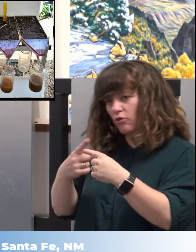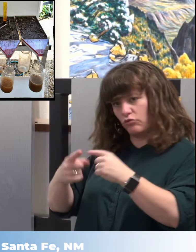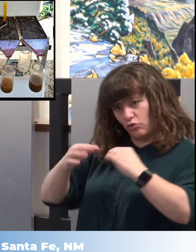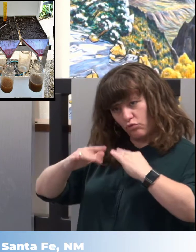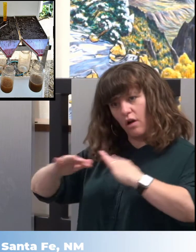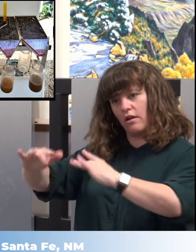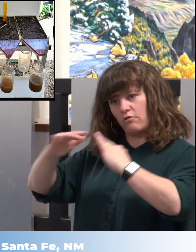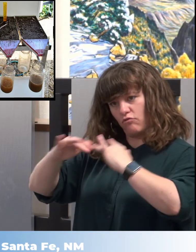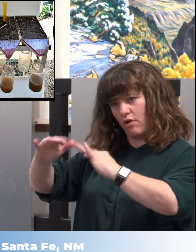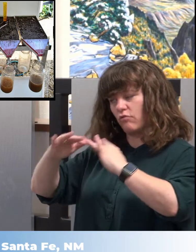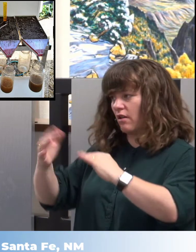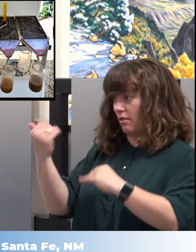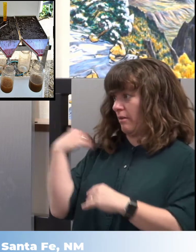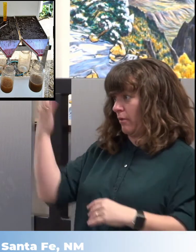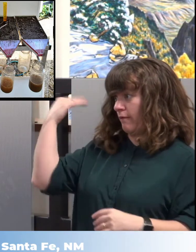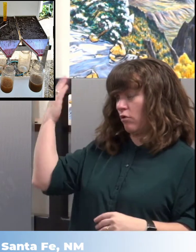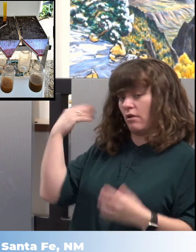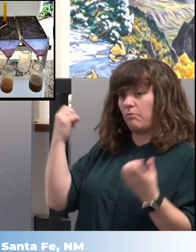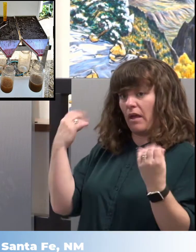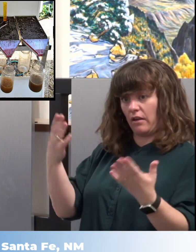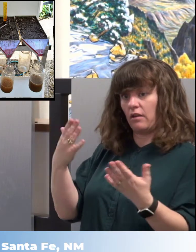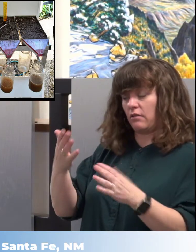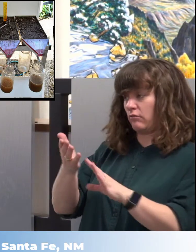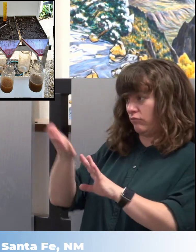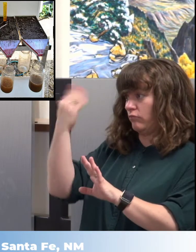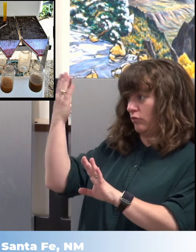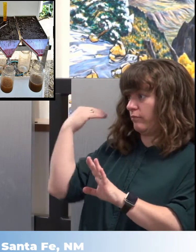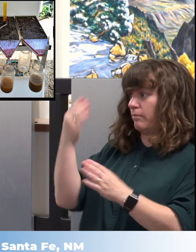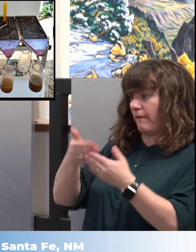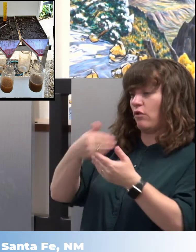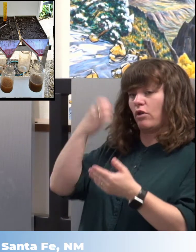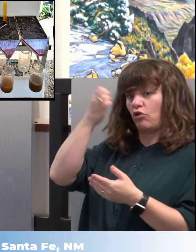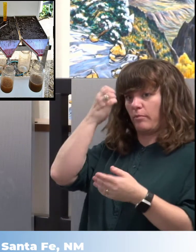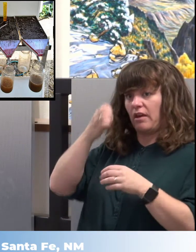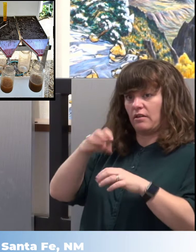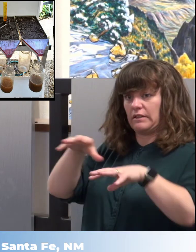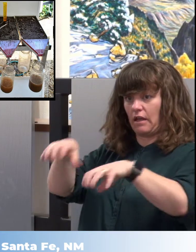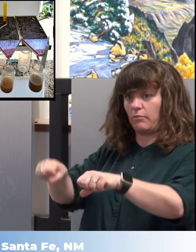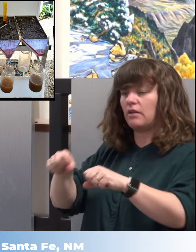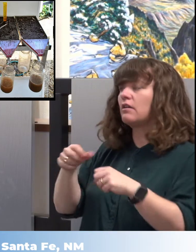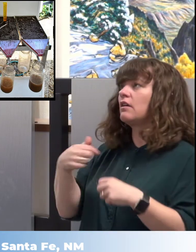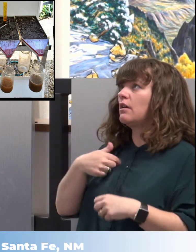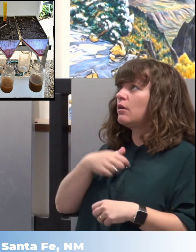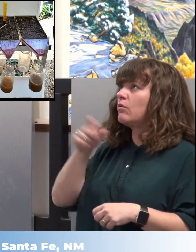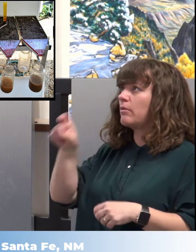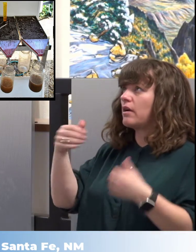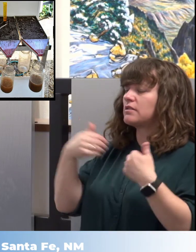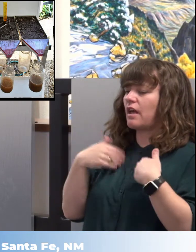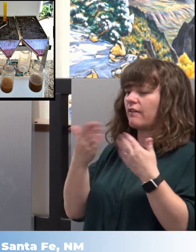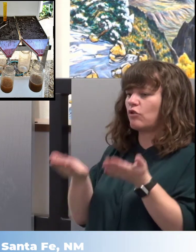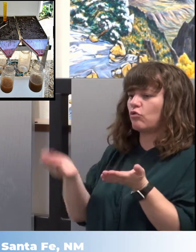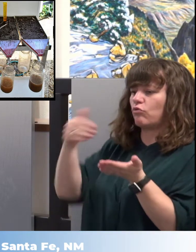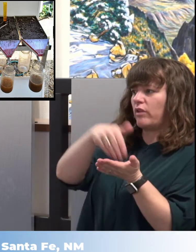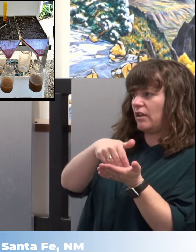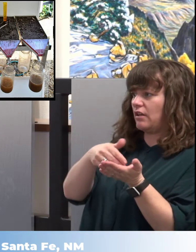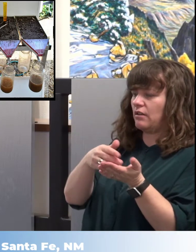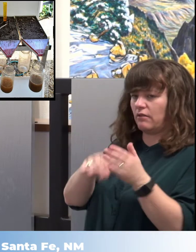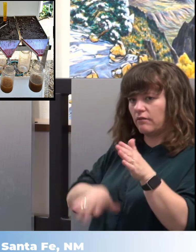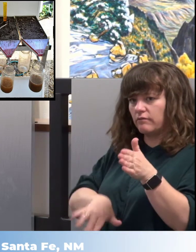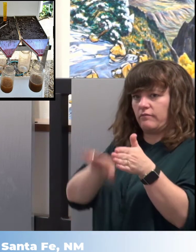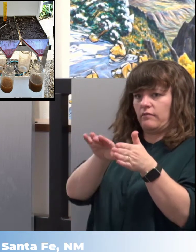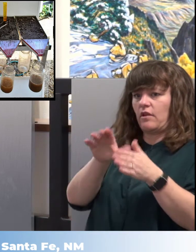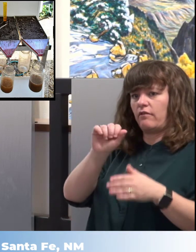used to, many of them used to prior to European settlement, then we have to have recharge of transmissive aquifers. We